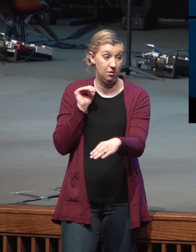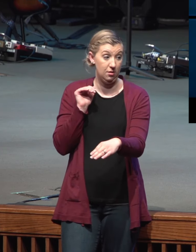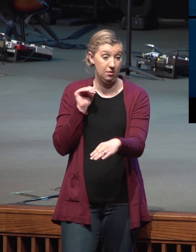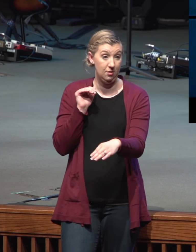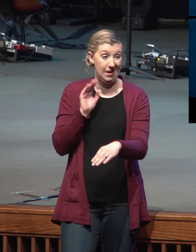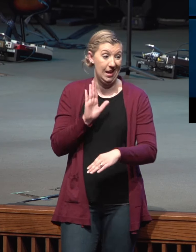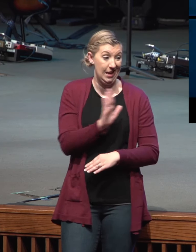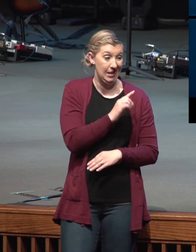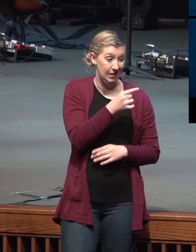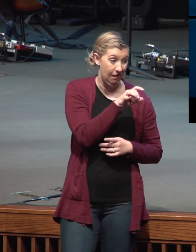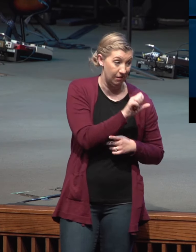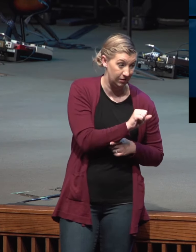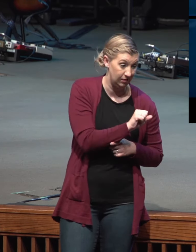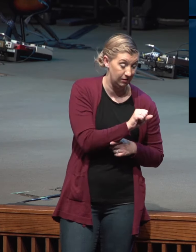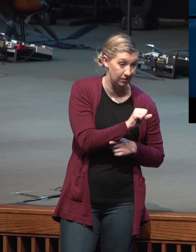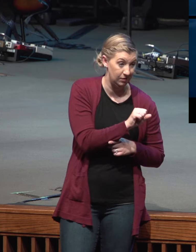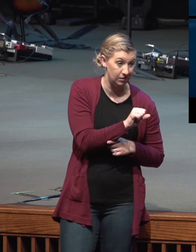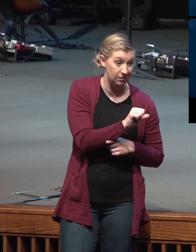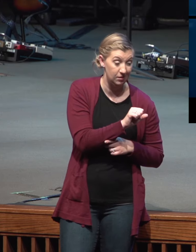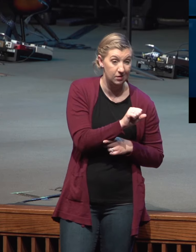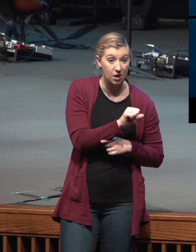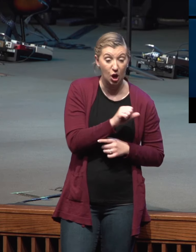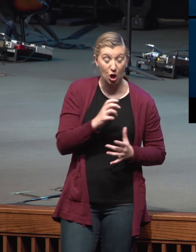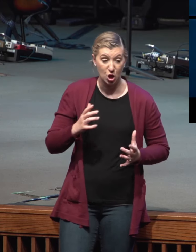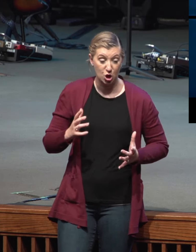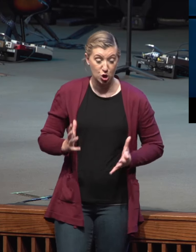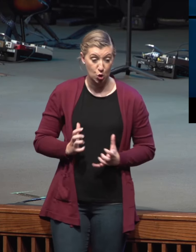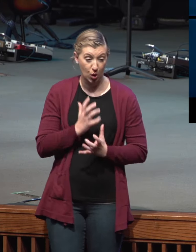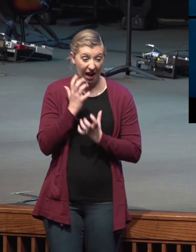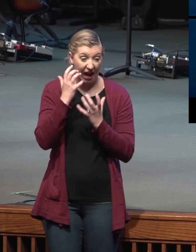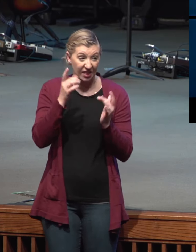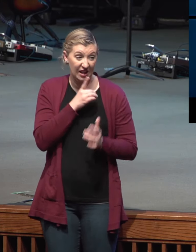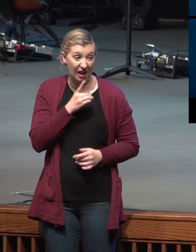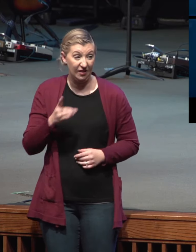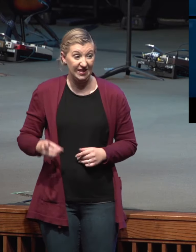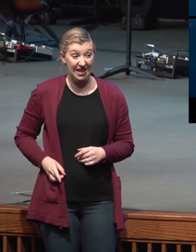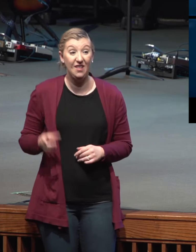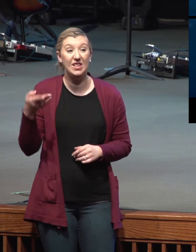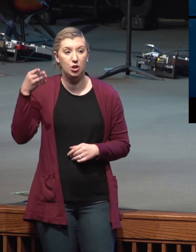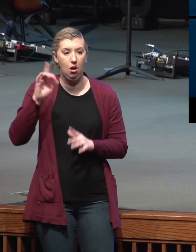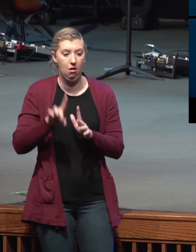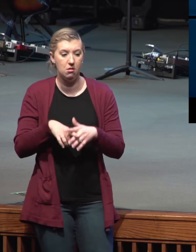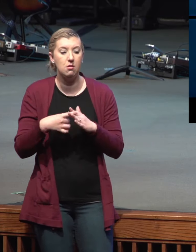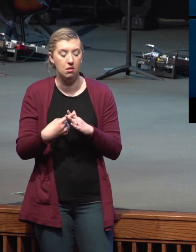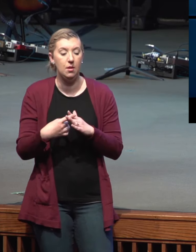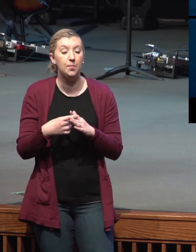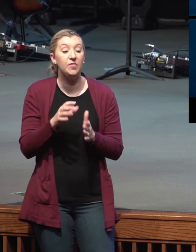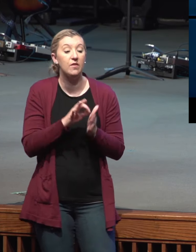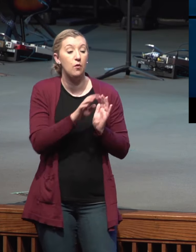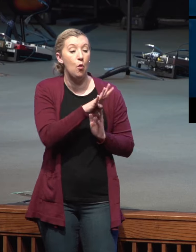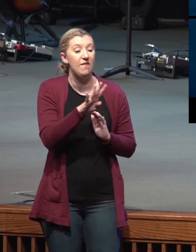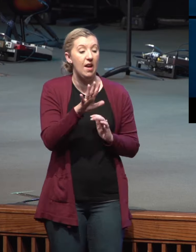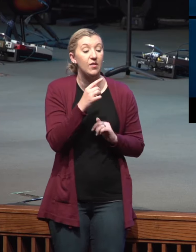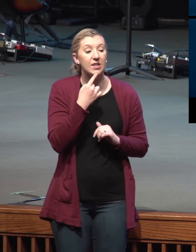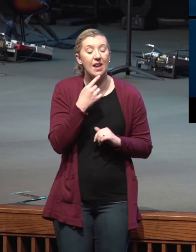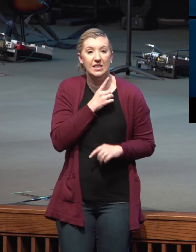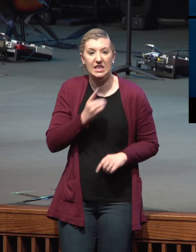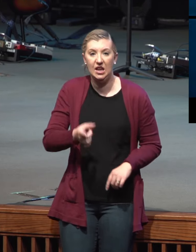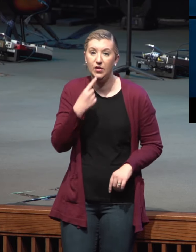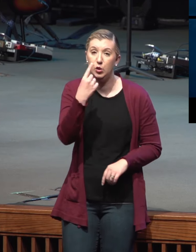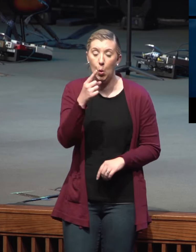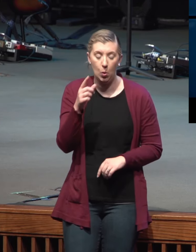his gods. He invoked the wrath of David's. Verse 45 says, then David said to the